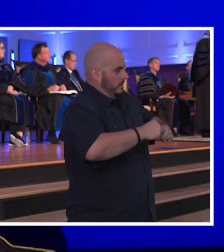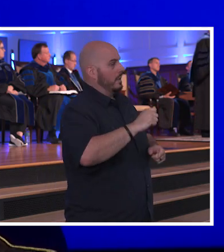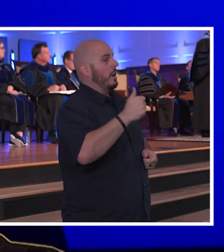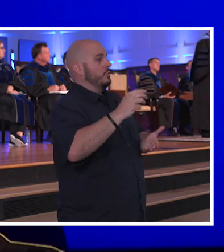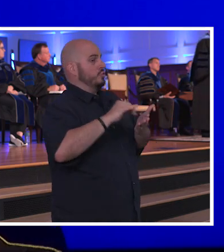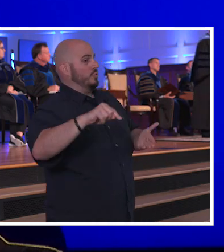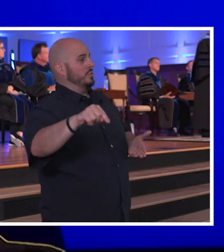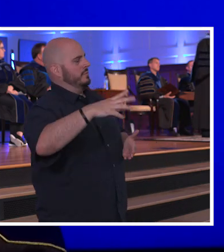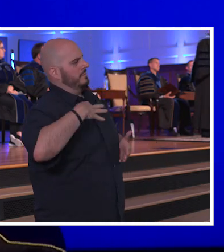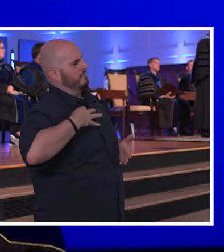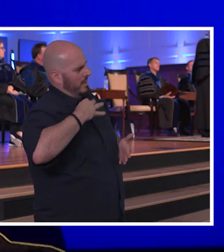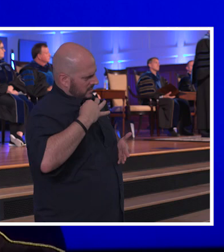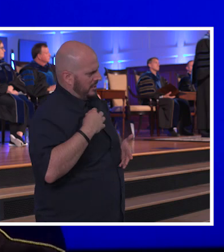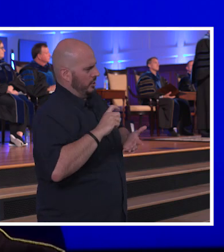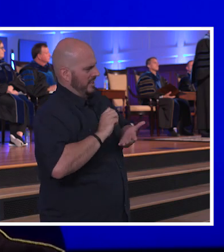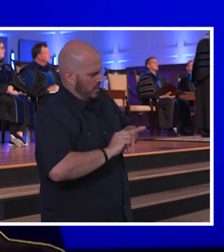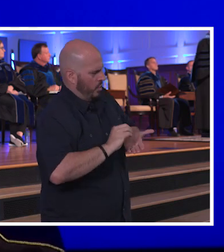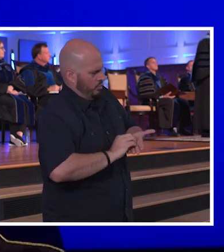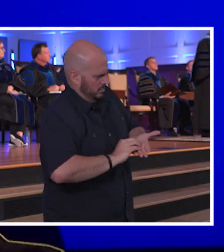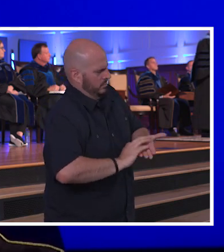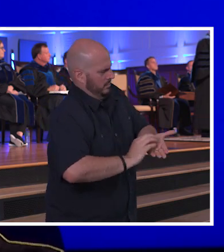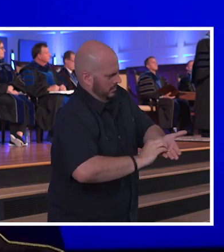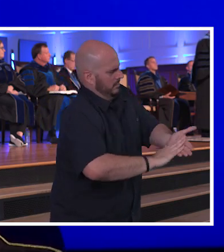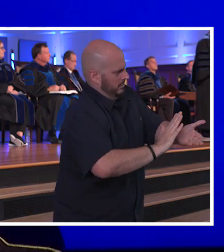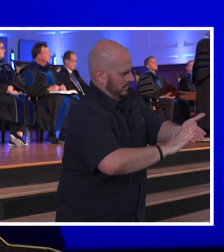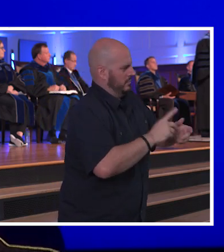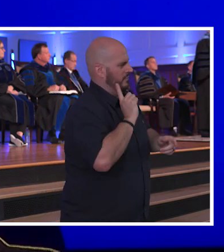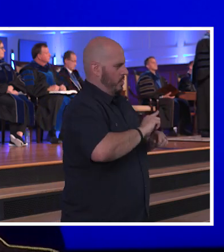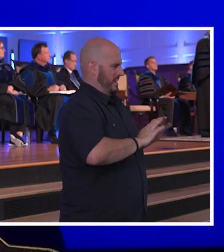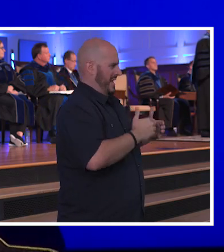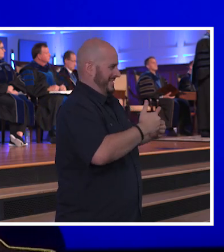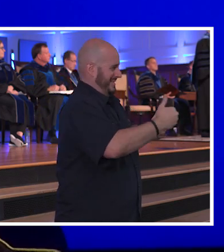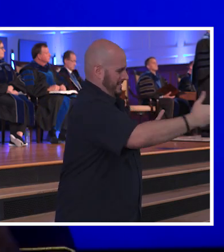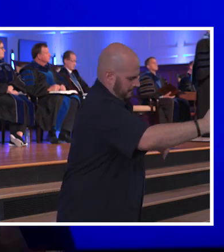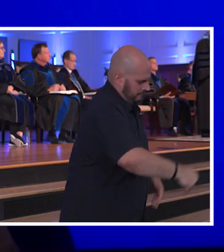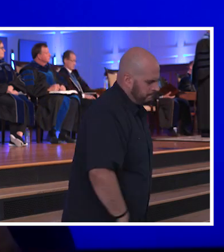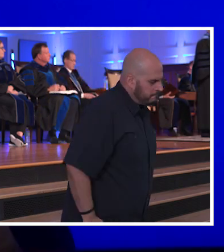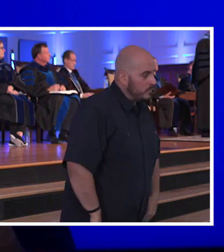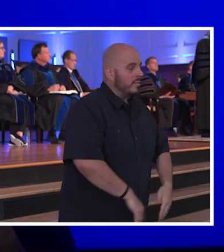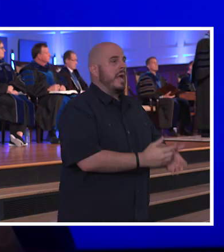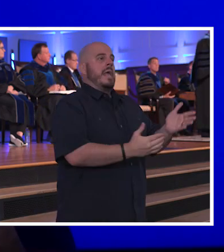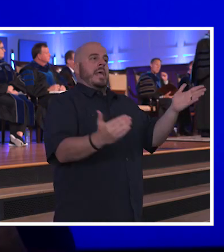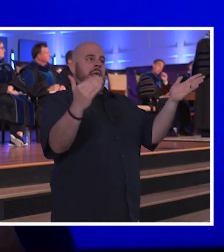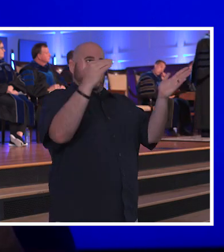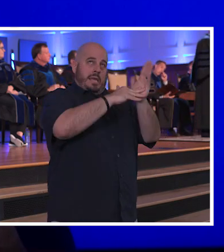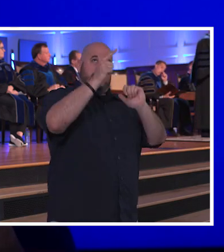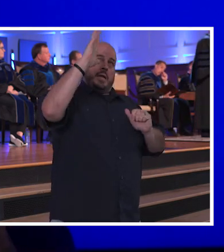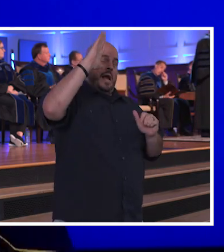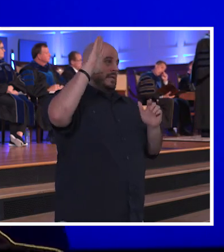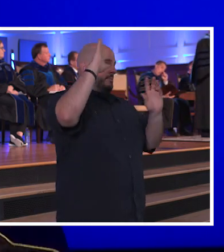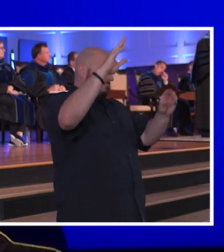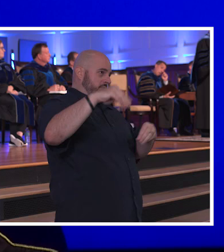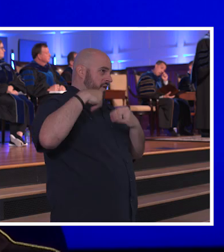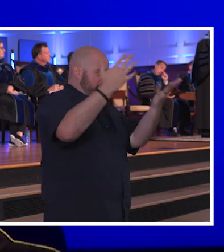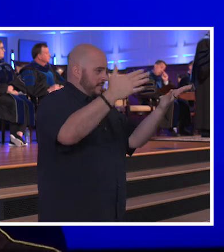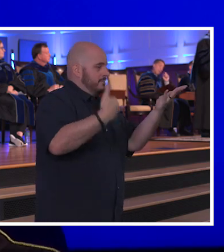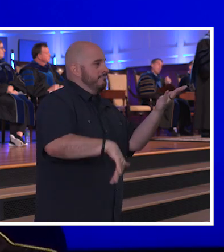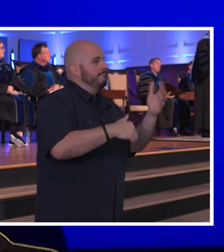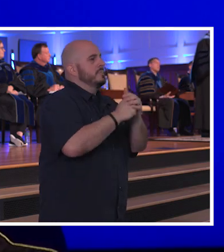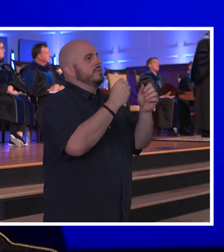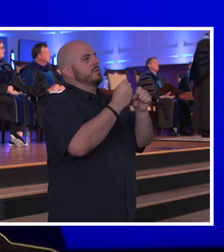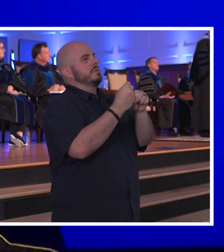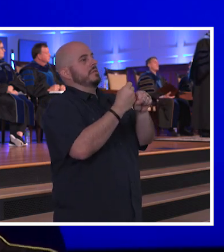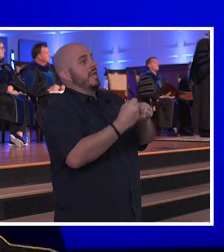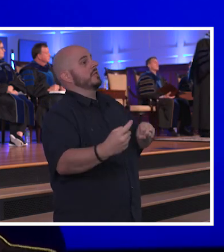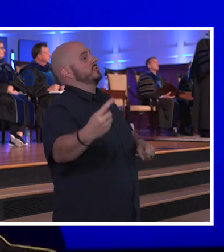notes for her in the various classes. Then again, in God's amazing providence, 2 years later, or the following year, two